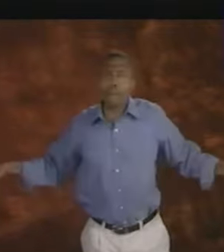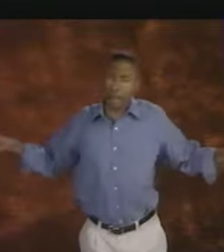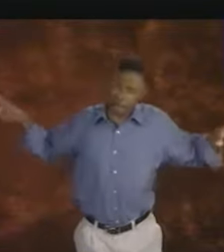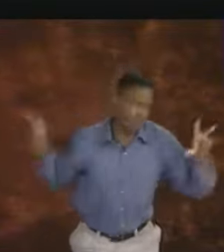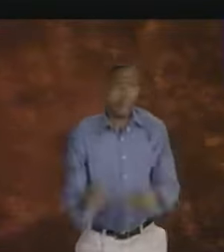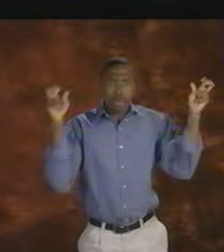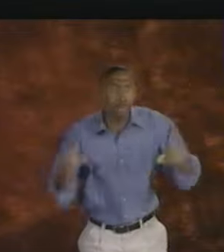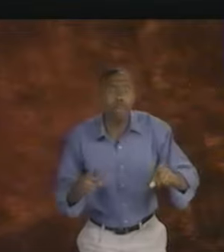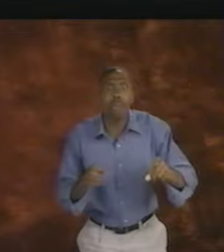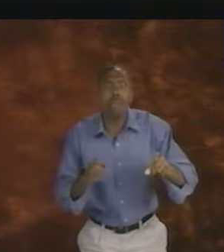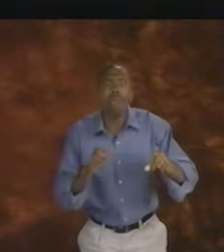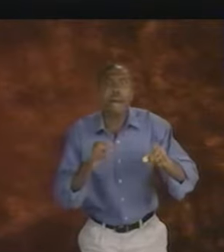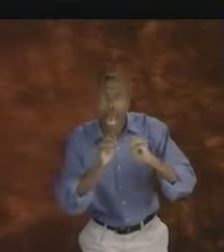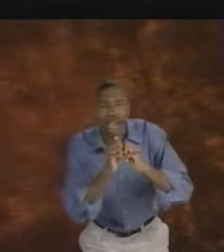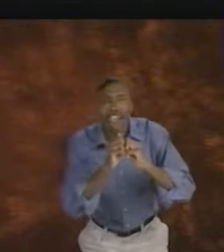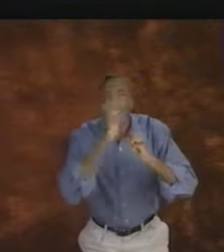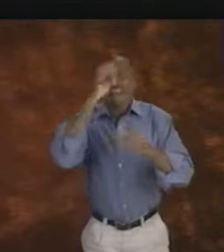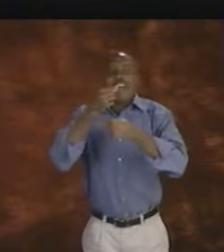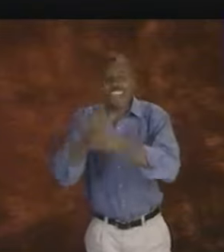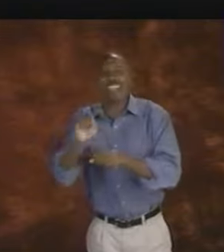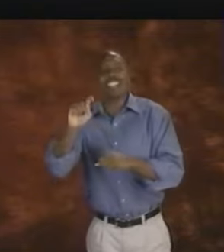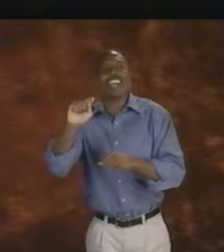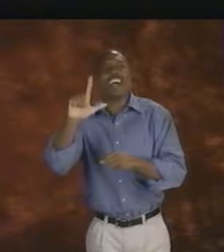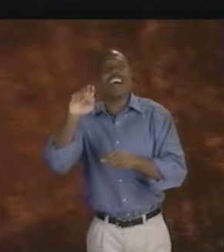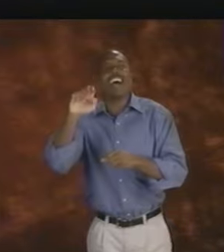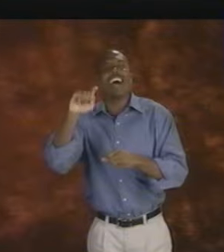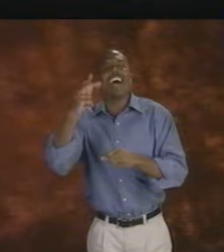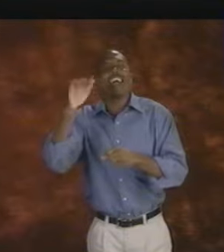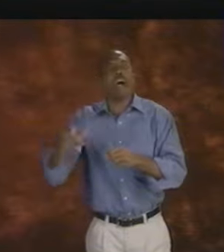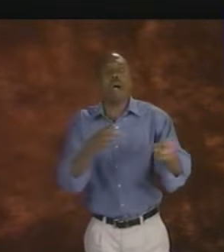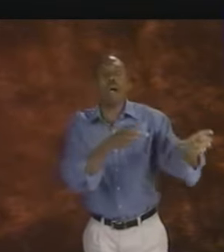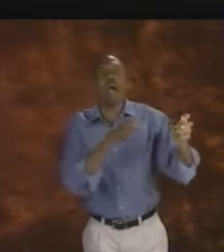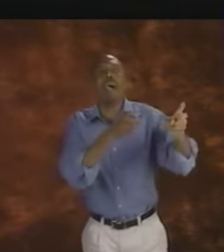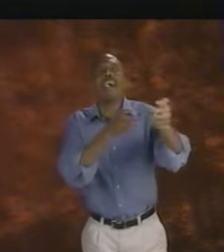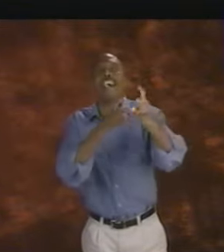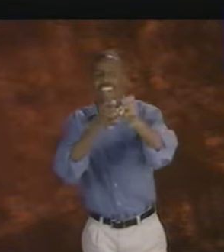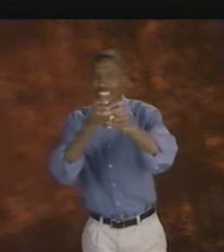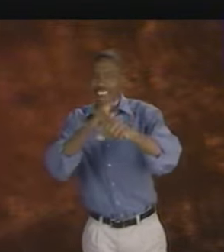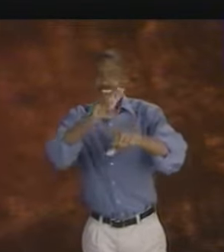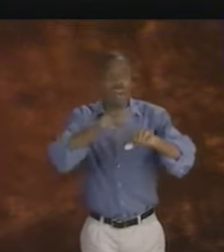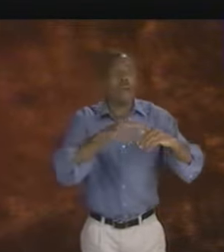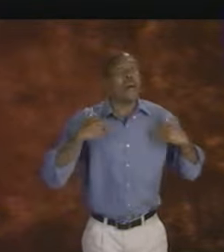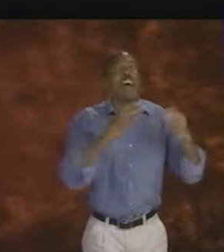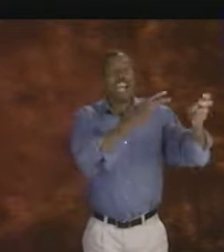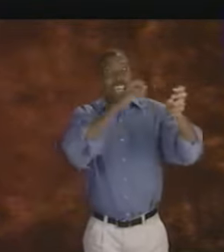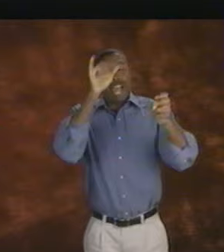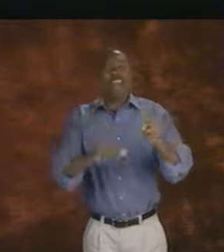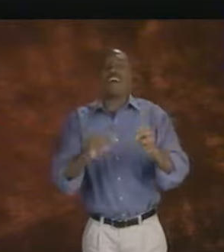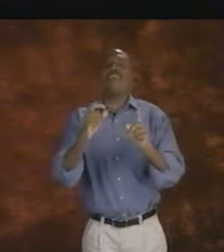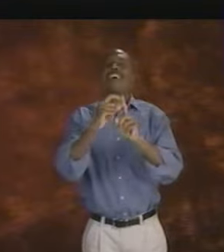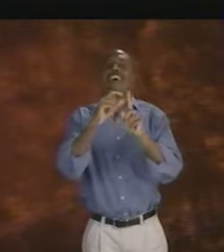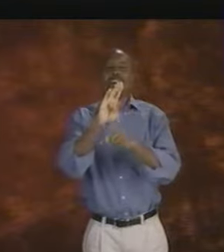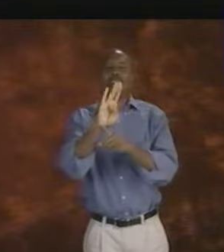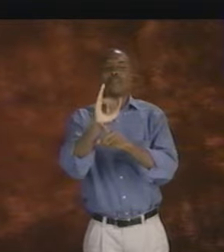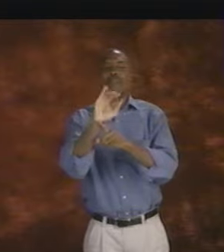owl, how it can be on its perch and quickly and suddenly, without any knowledge of the prey, attack its